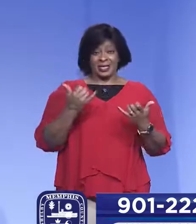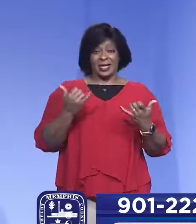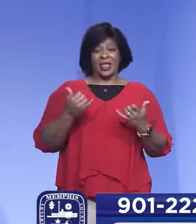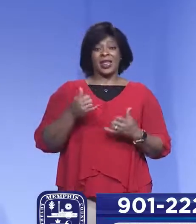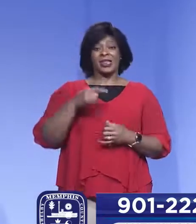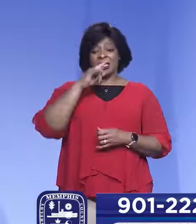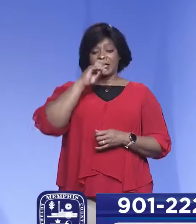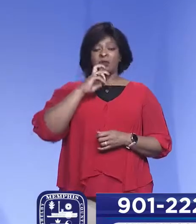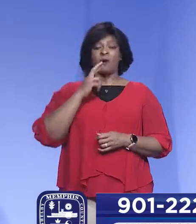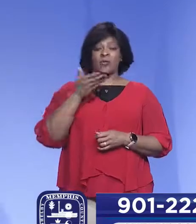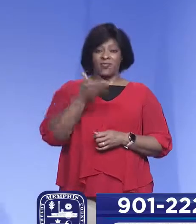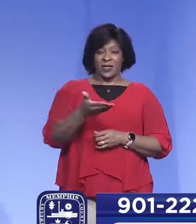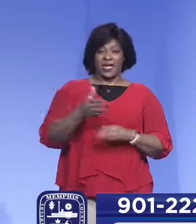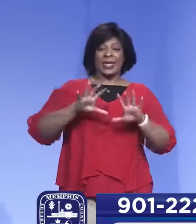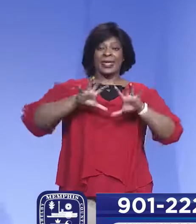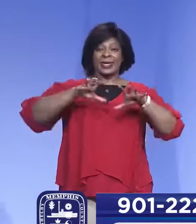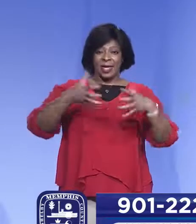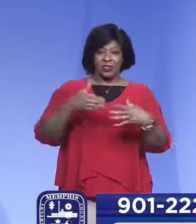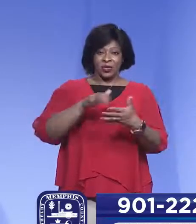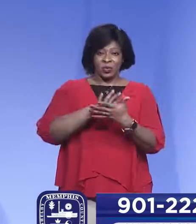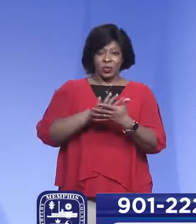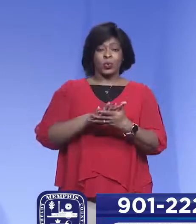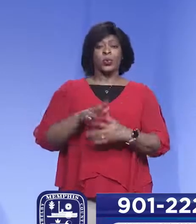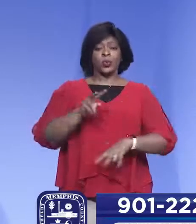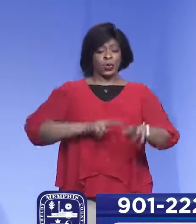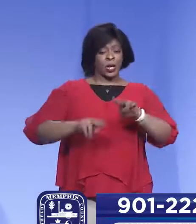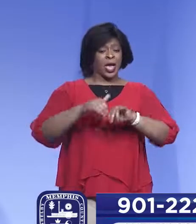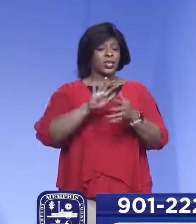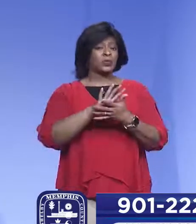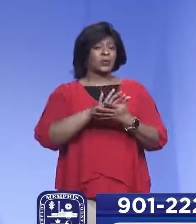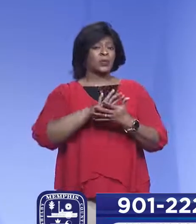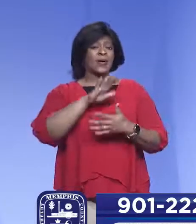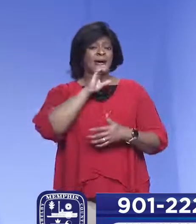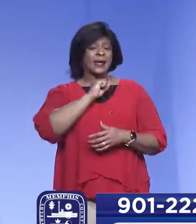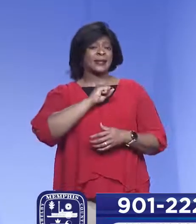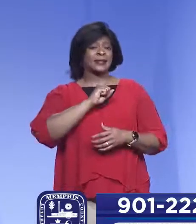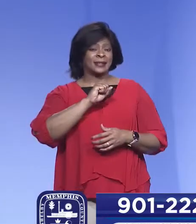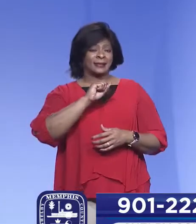there and gathering. But when you look at school-age